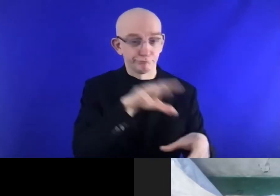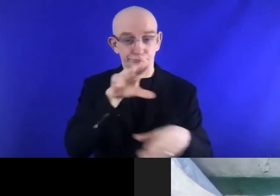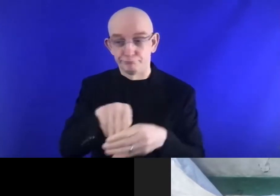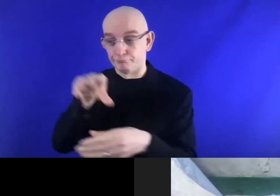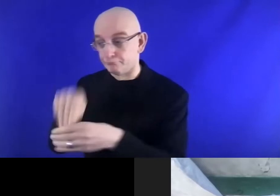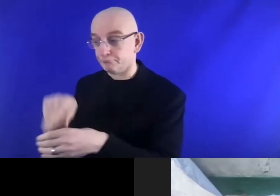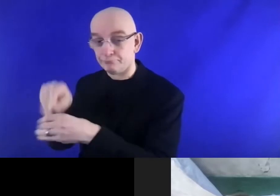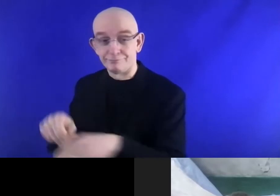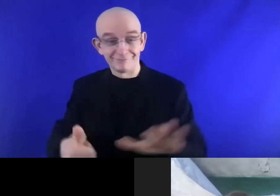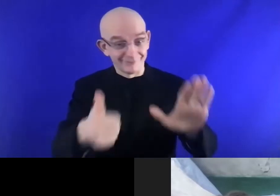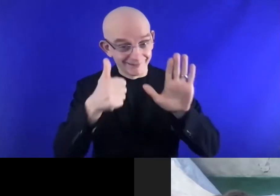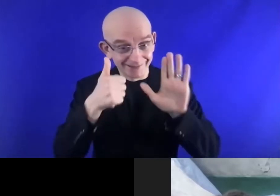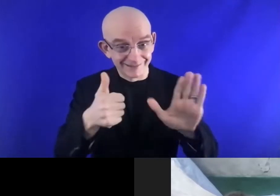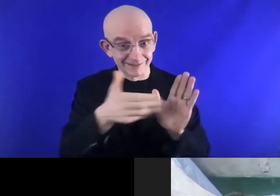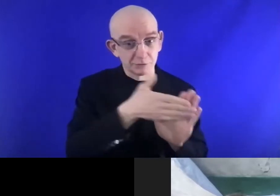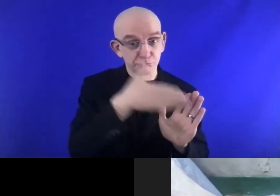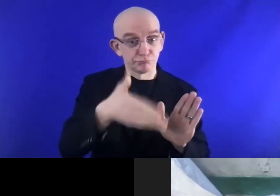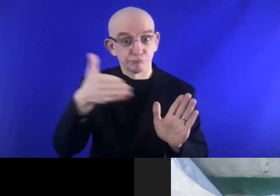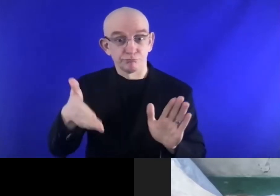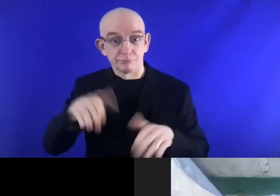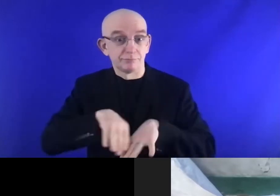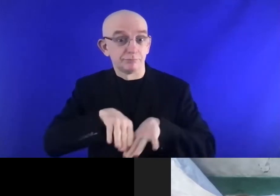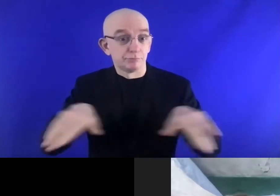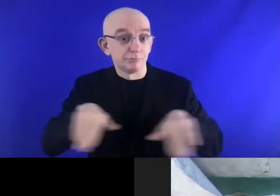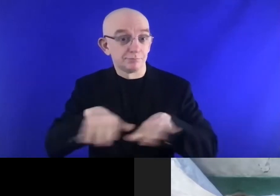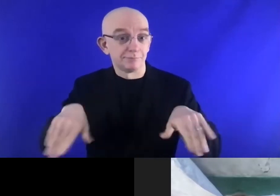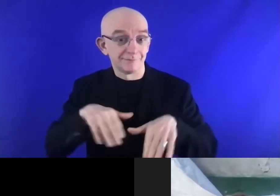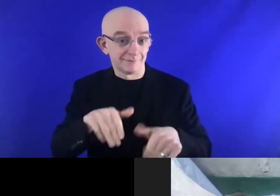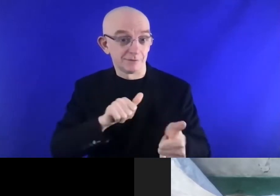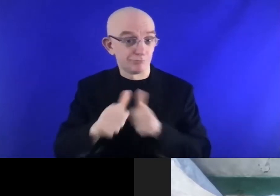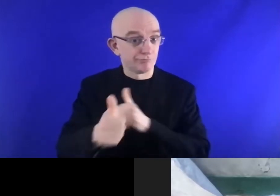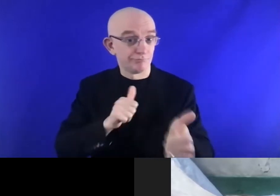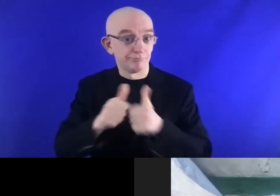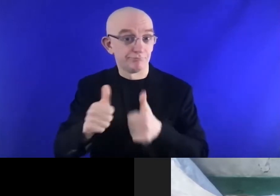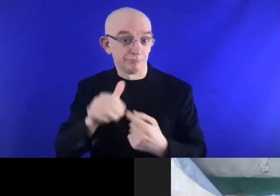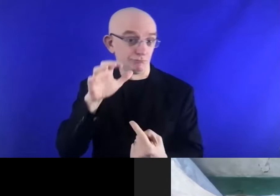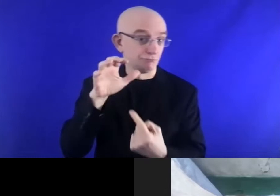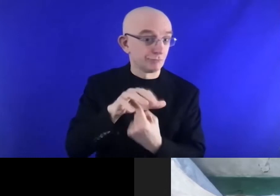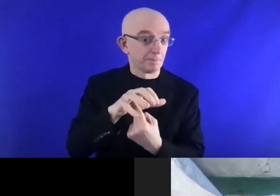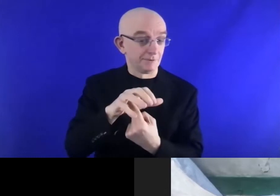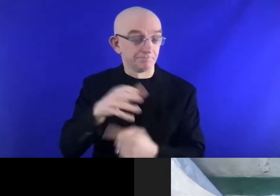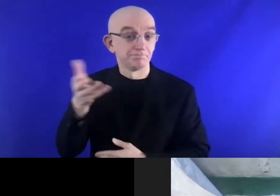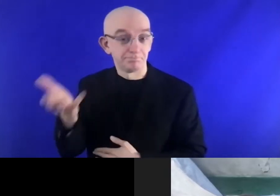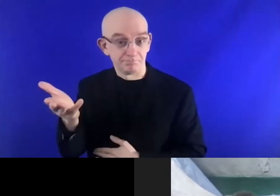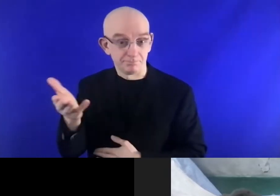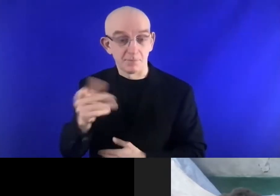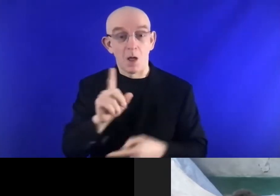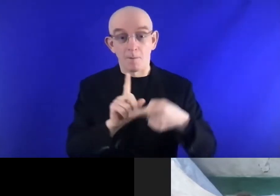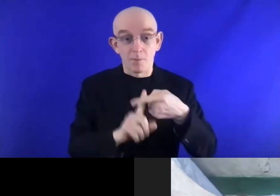international competitions. He's got 25 national medals from his country,